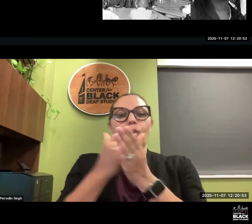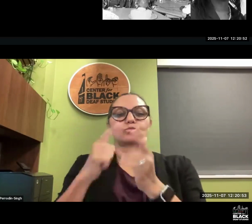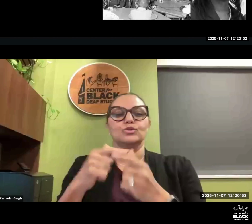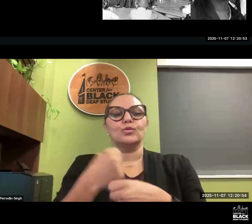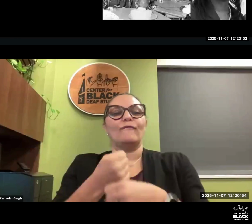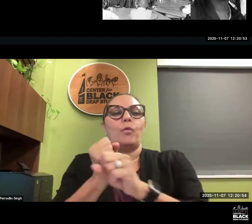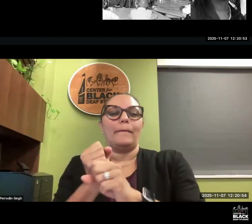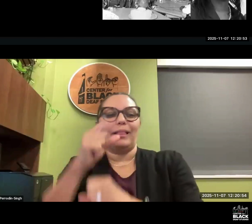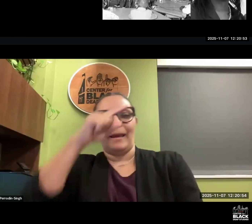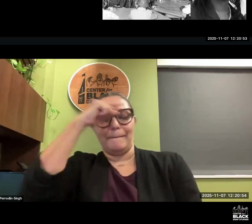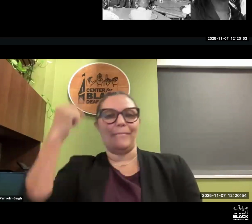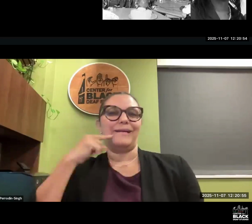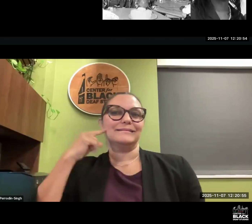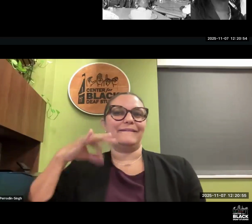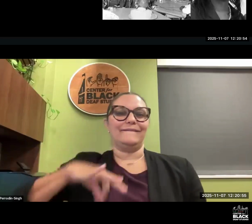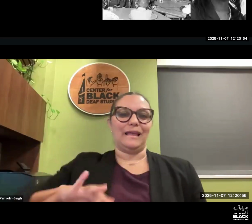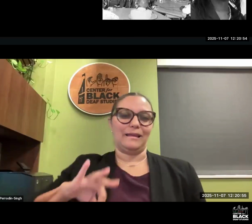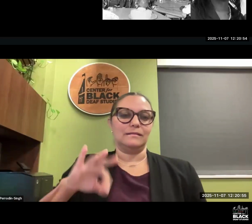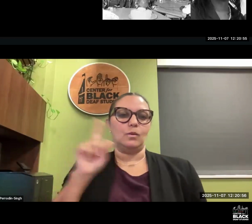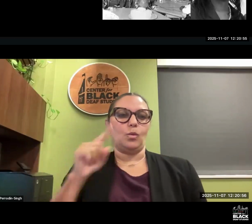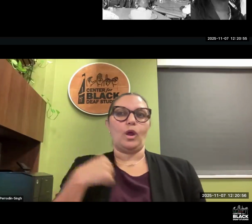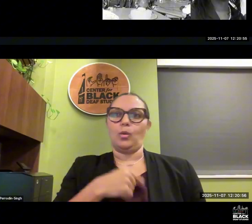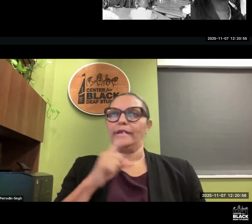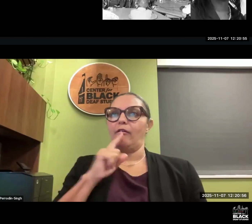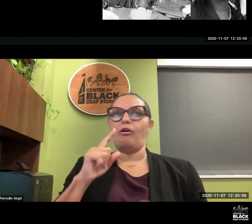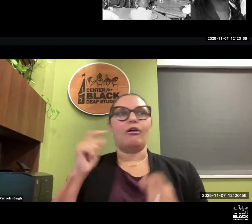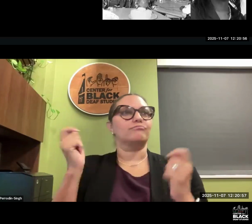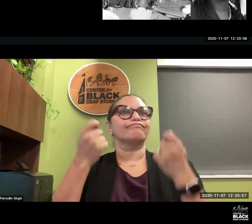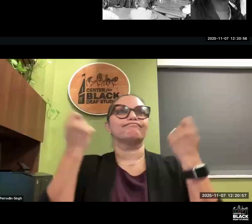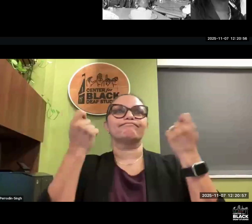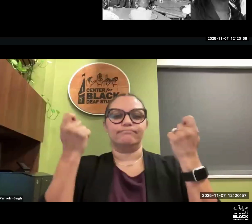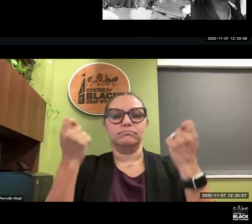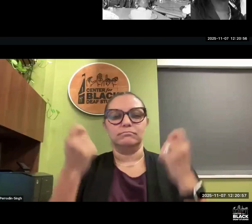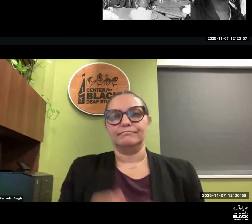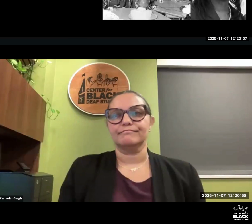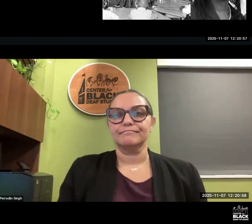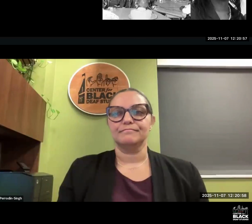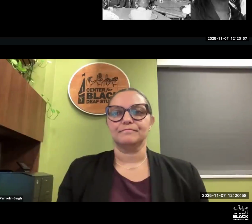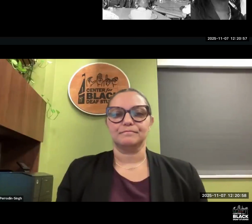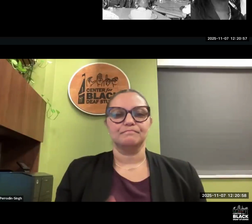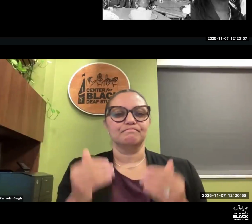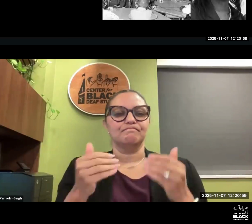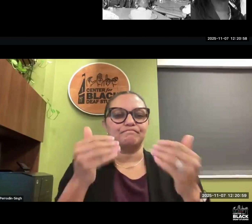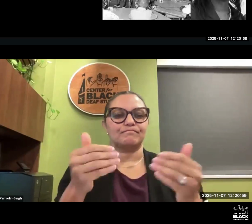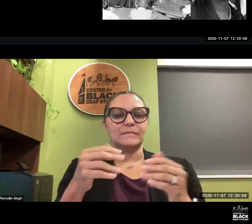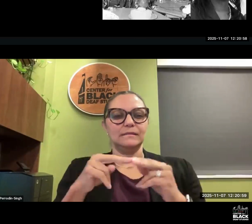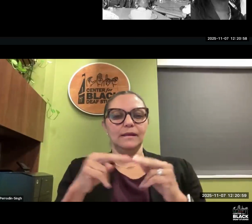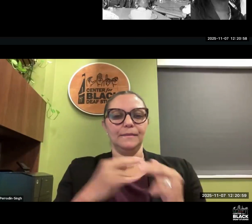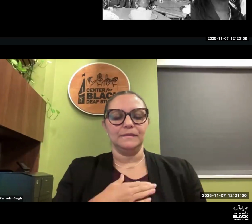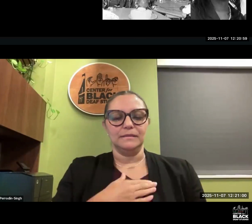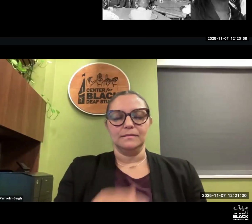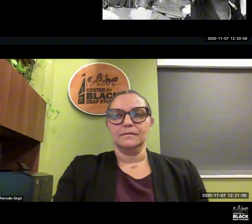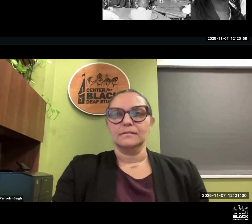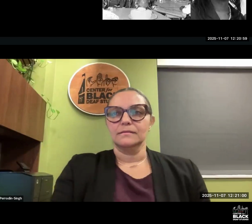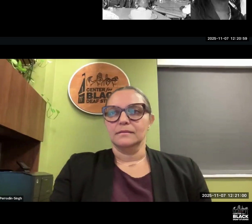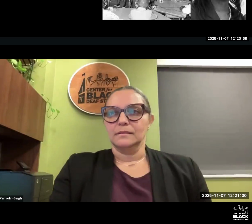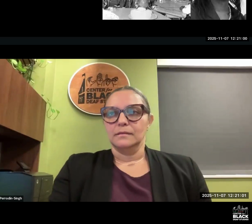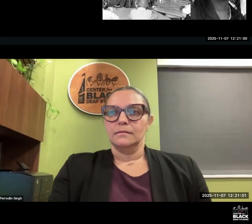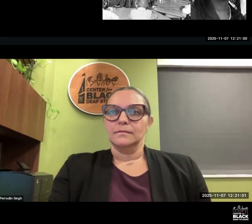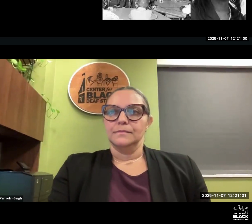Black identity, Black deaf identity, which helped to create that Black deaf game in which we celebrate